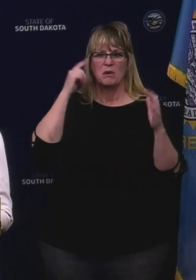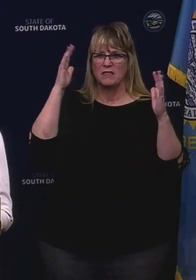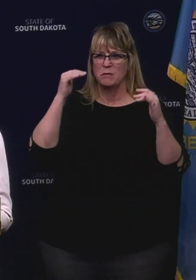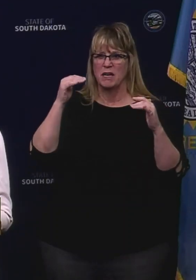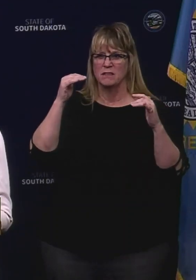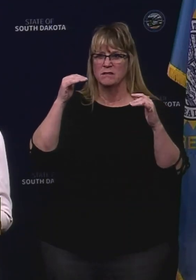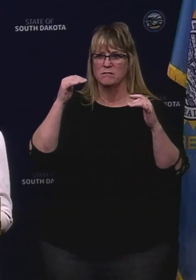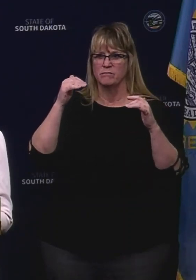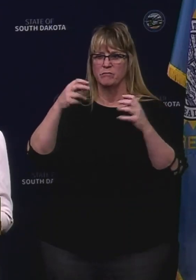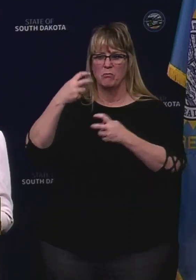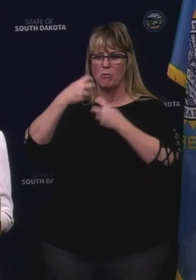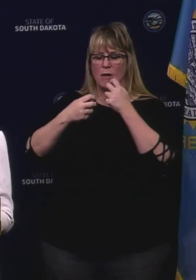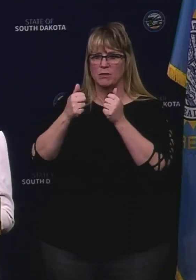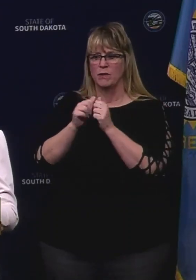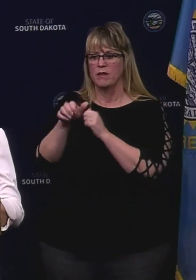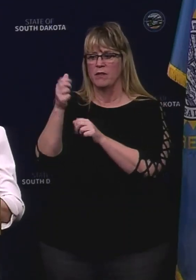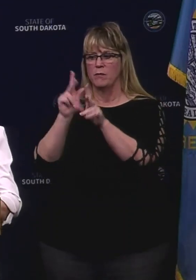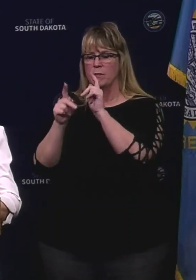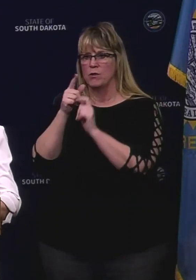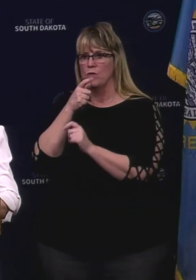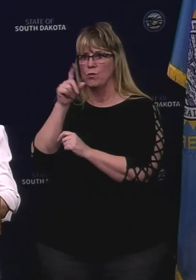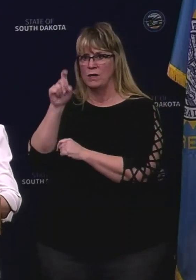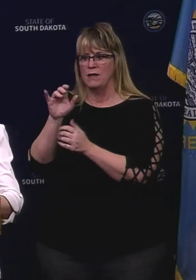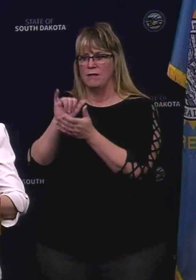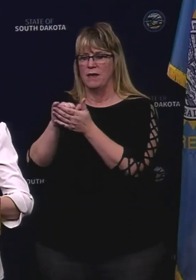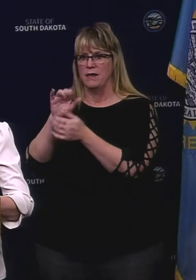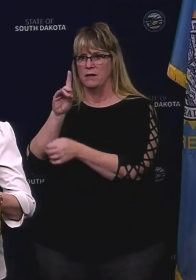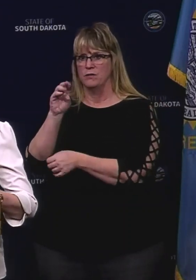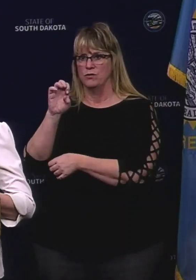any disruptions to other folks that need that drug.